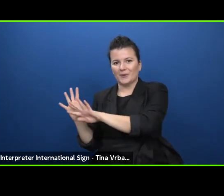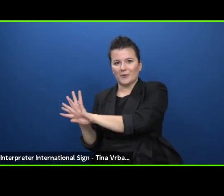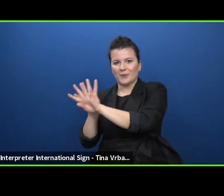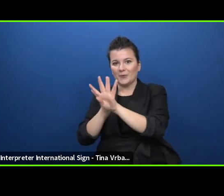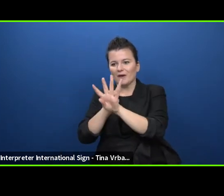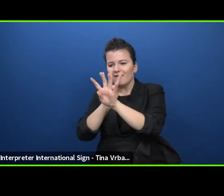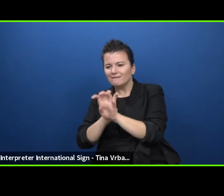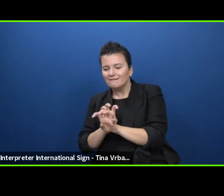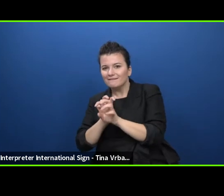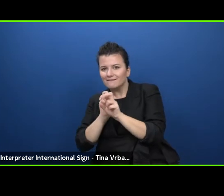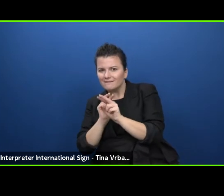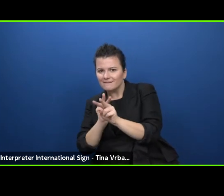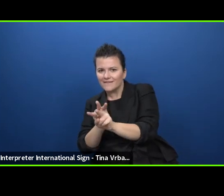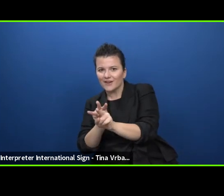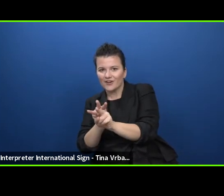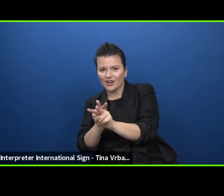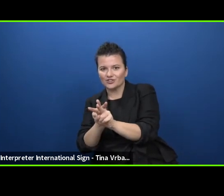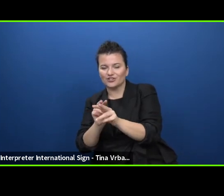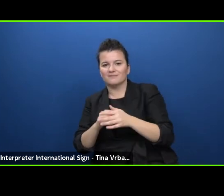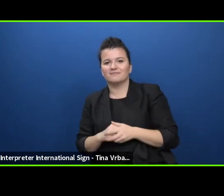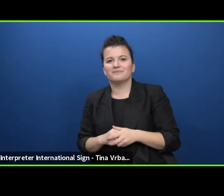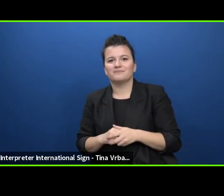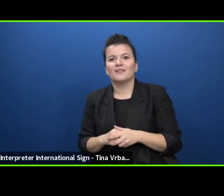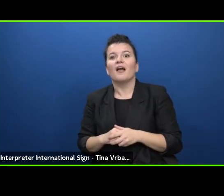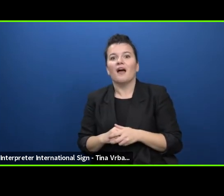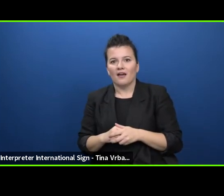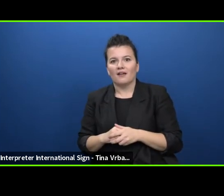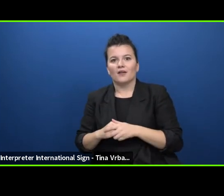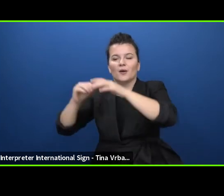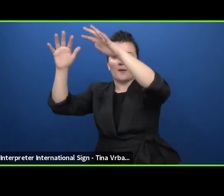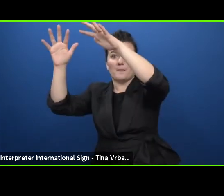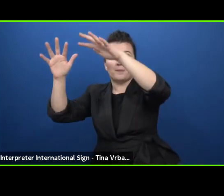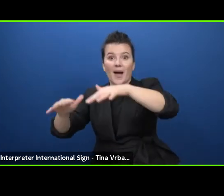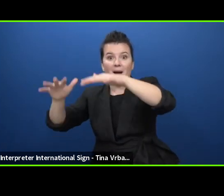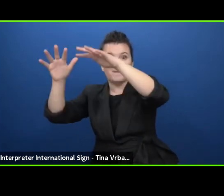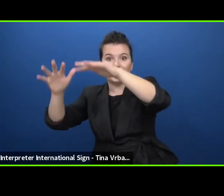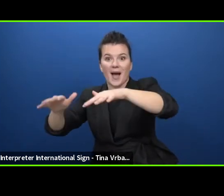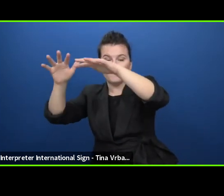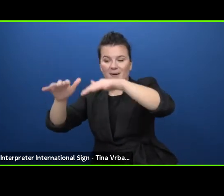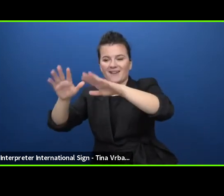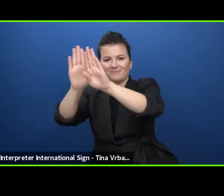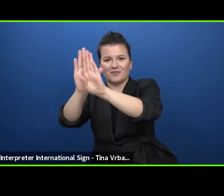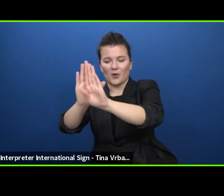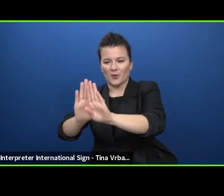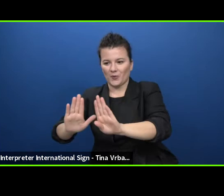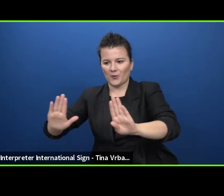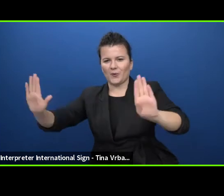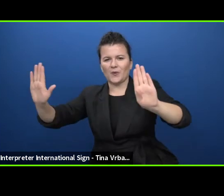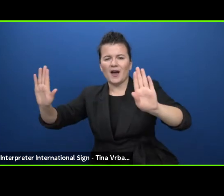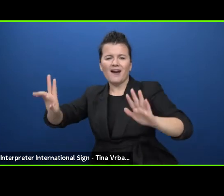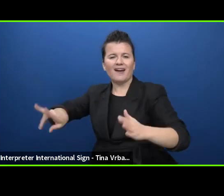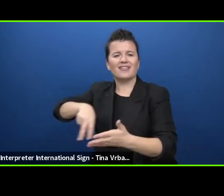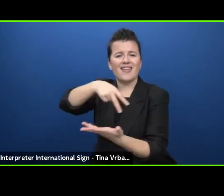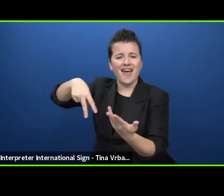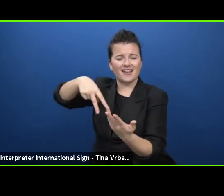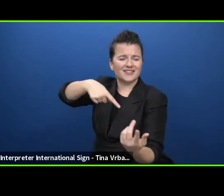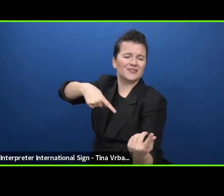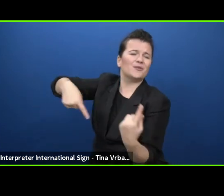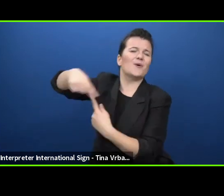corridors into the open air. The rain starts and the dance begins. A wild dance. A weird dance.